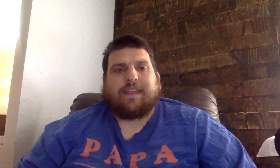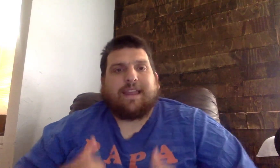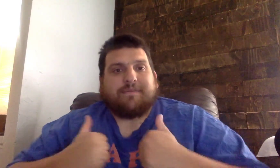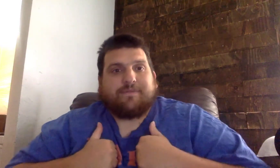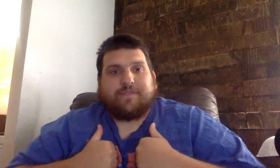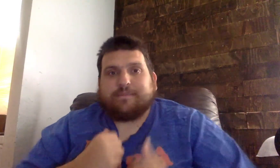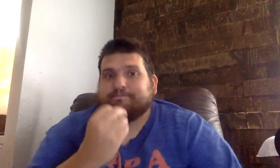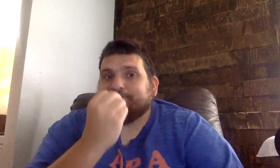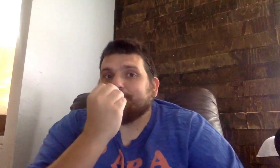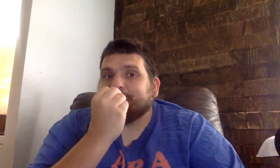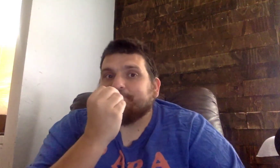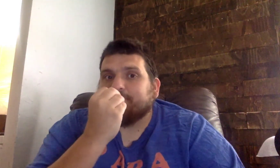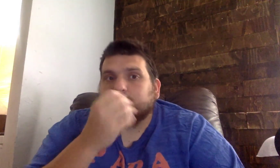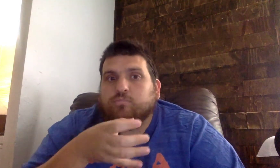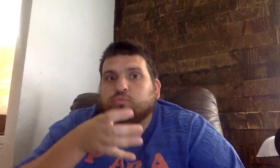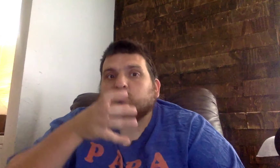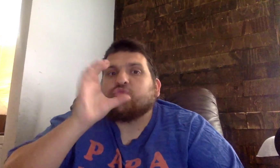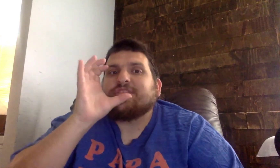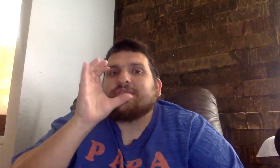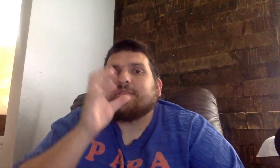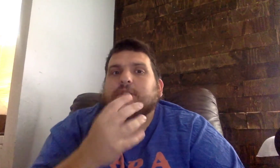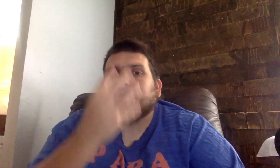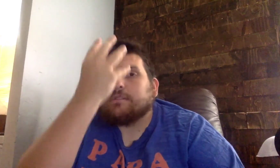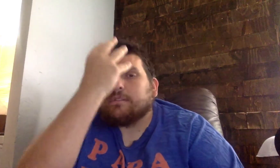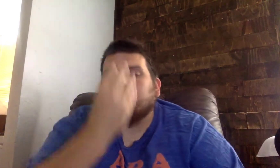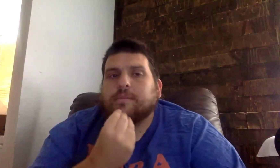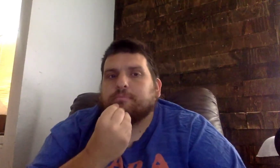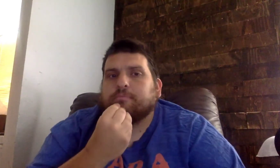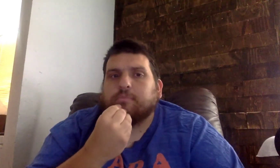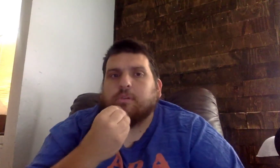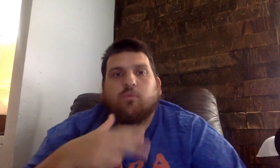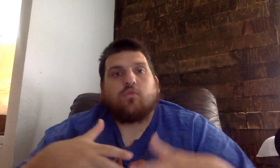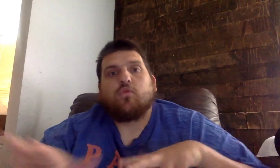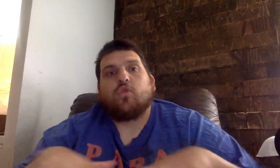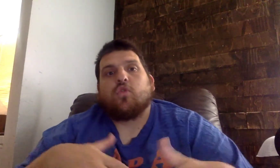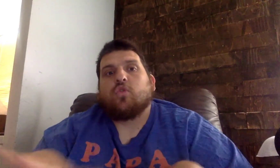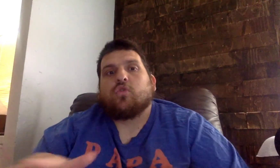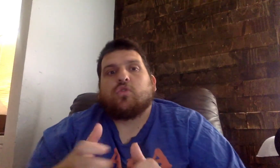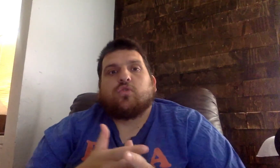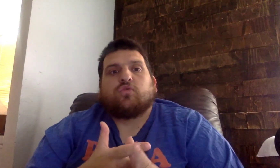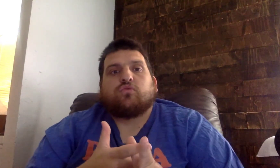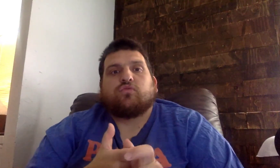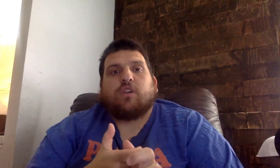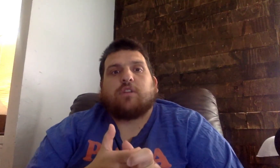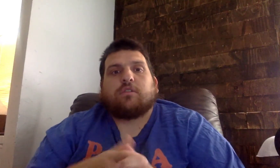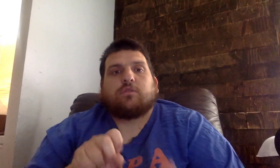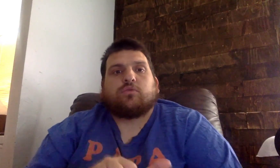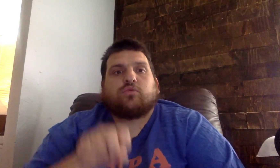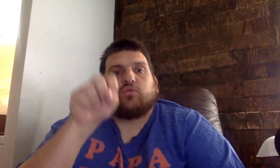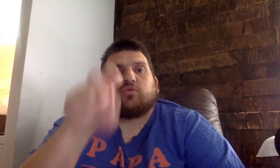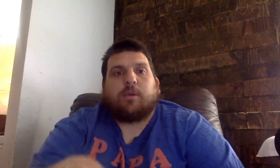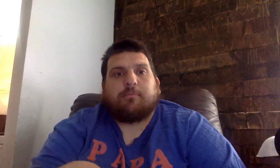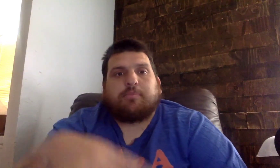do, live, eat, drink, sleep, walk, run,